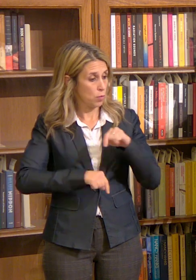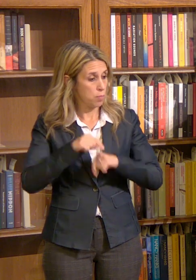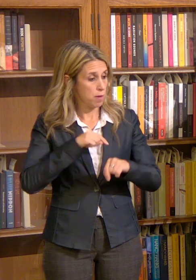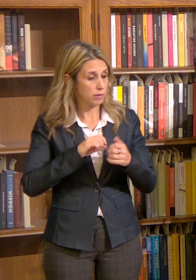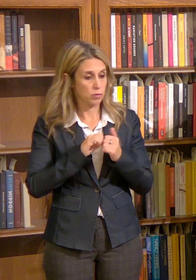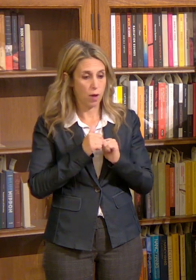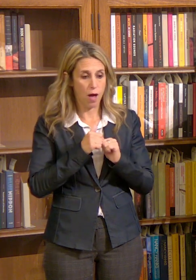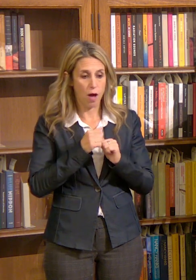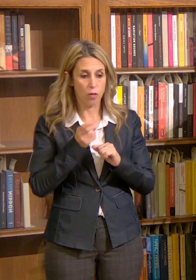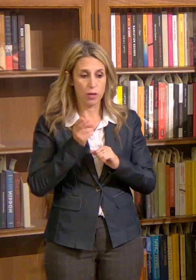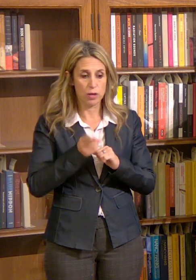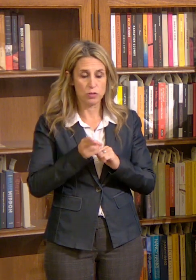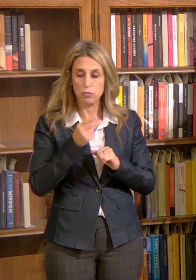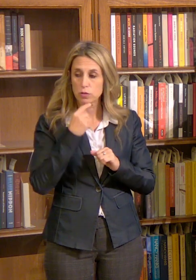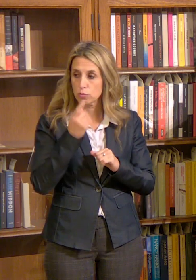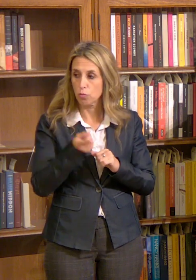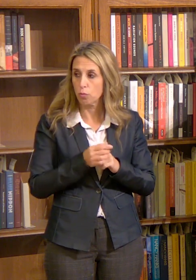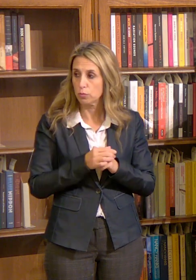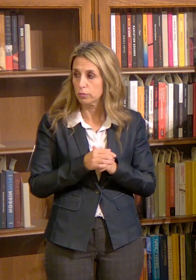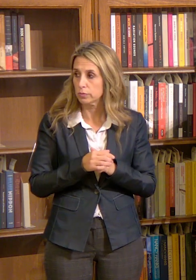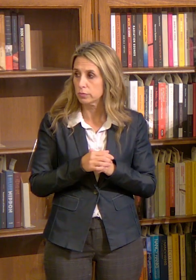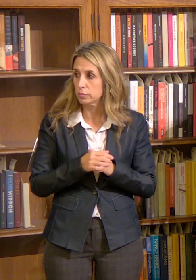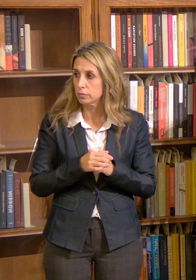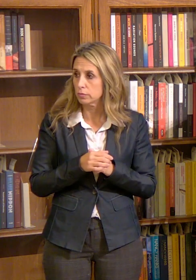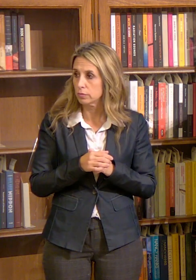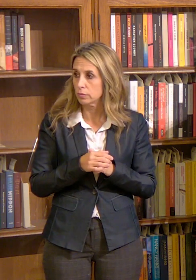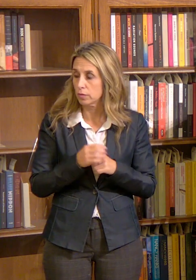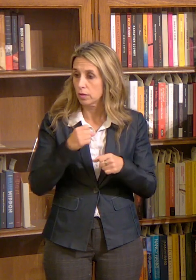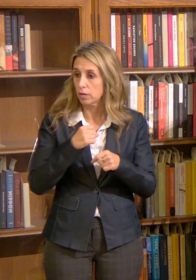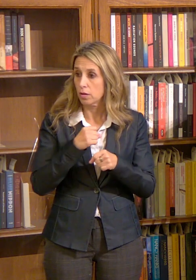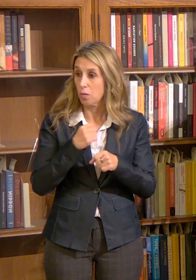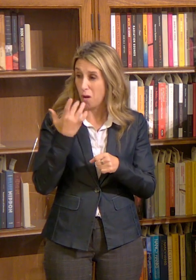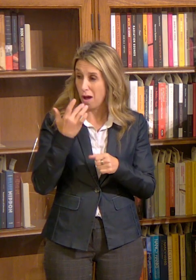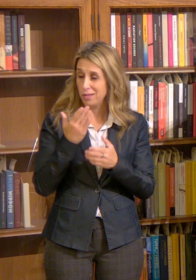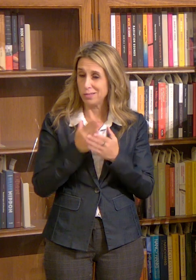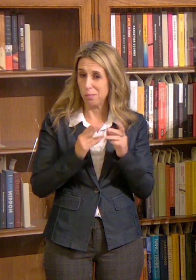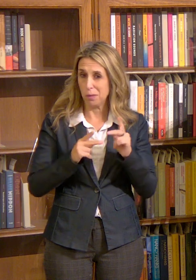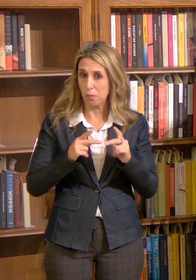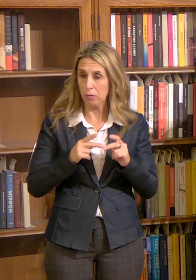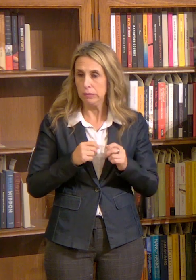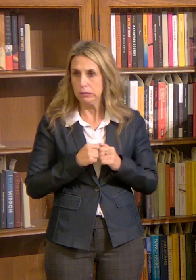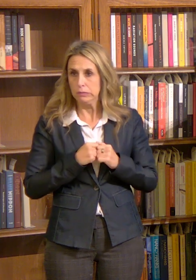is told because it makes some people